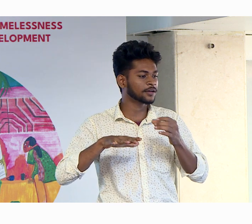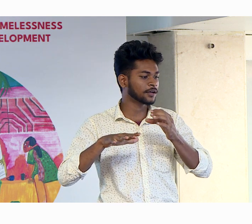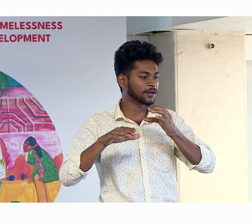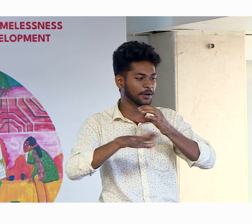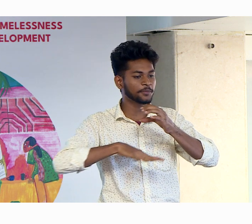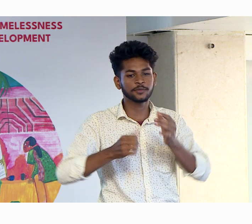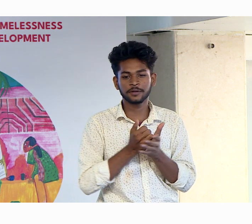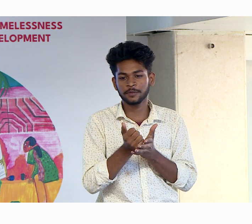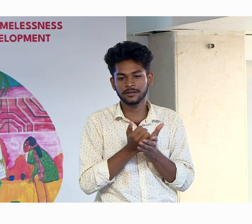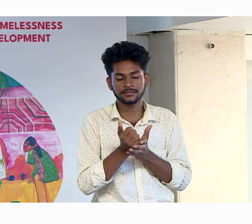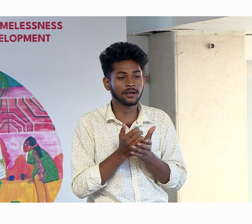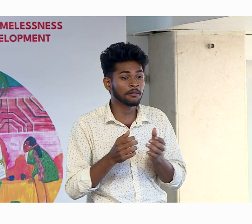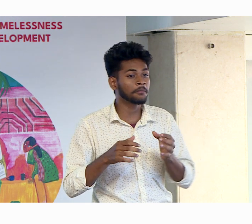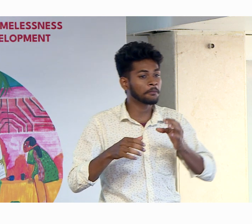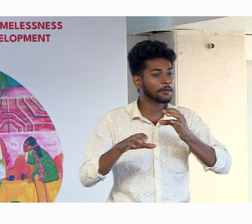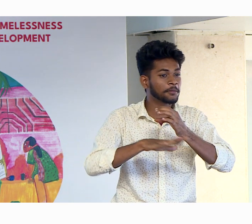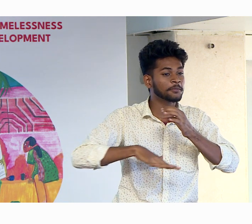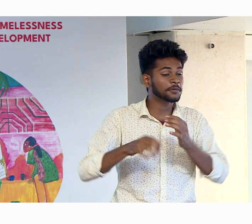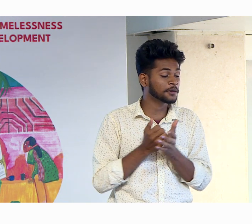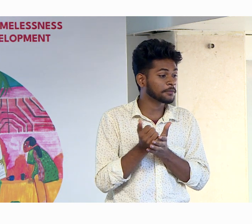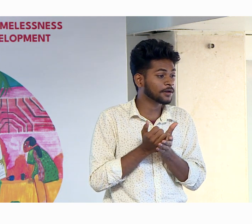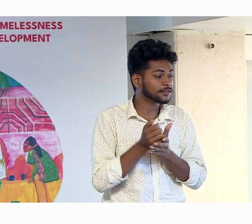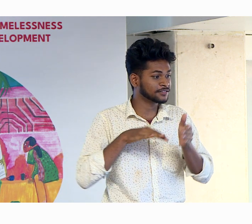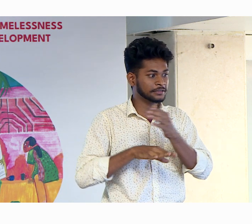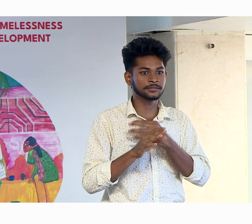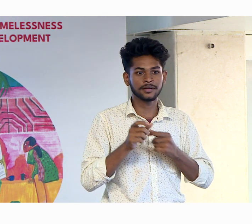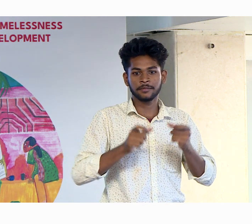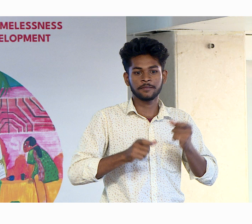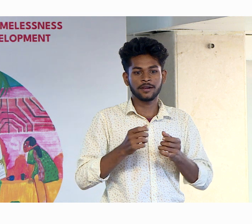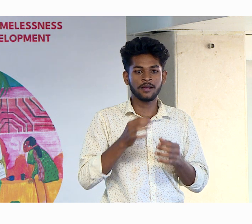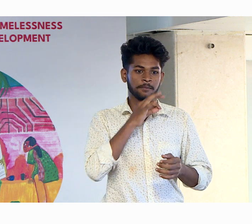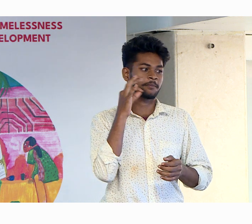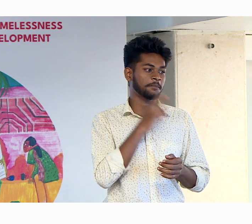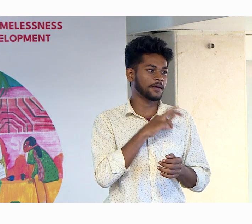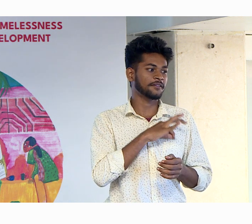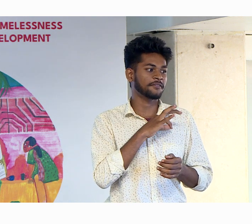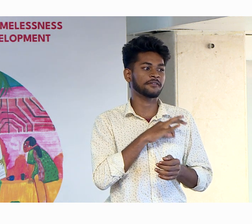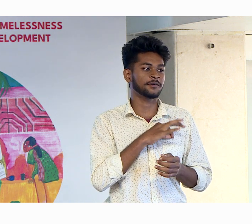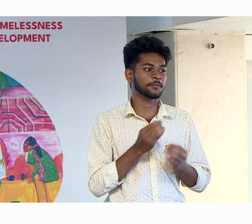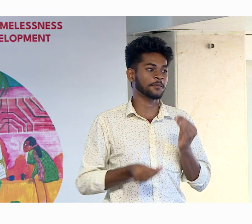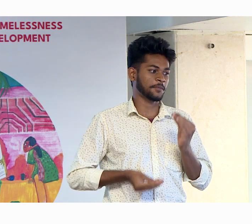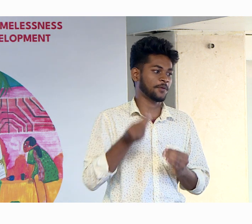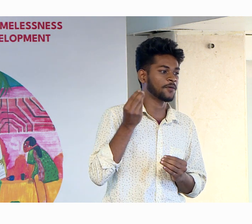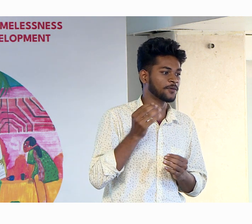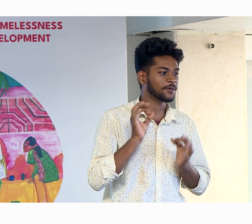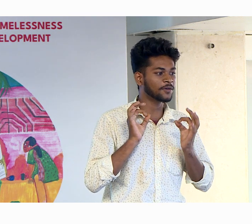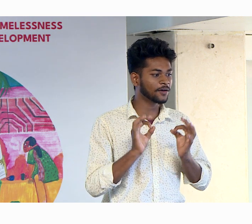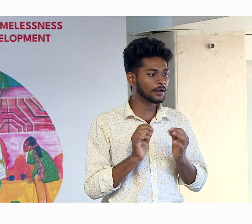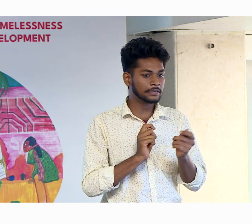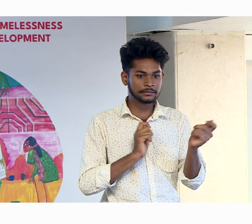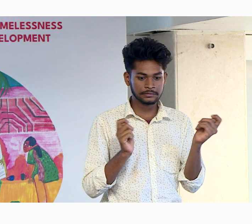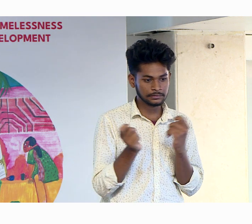practitioners, managers, commissioners, whoever matters to making it work. The facilitators ensure there are respectful,